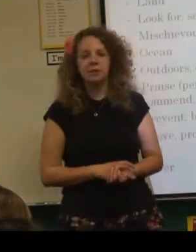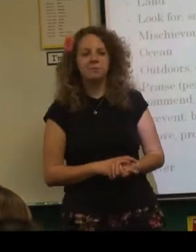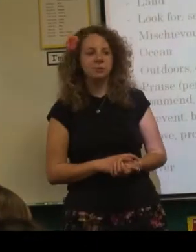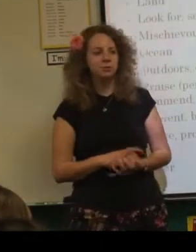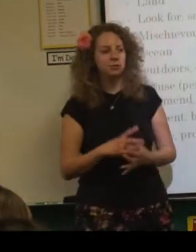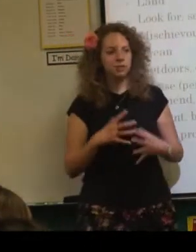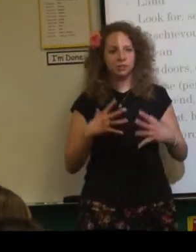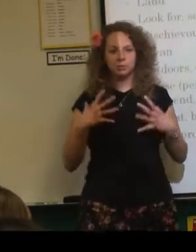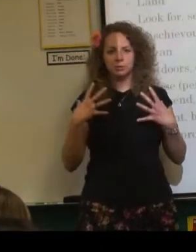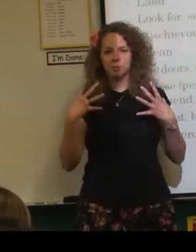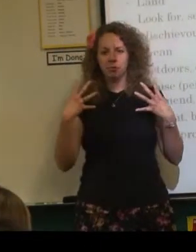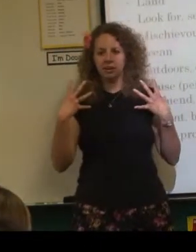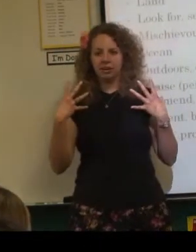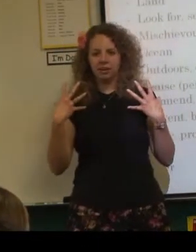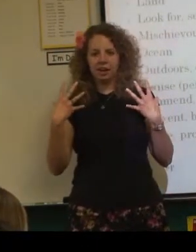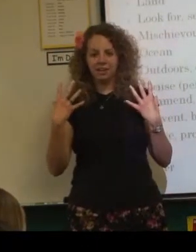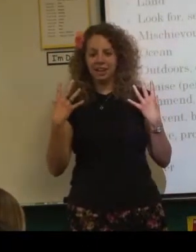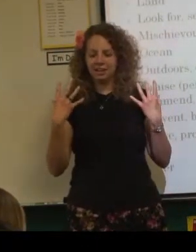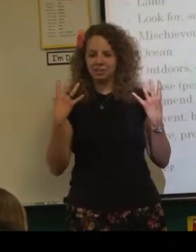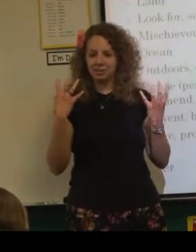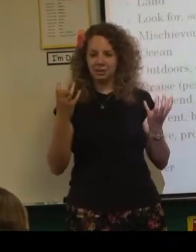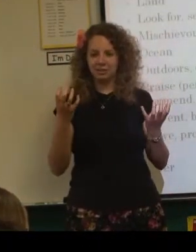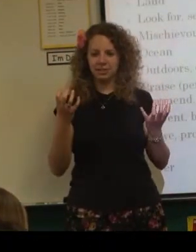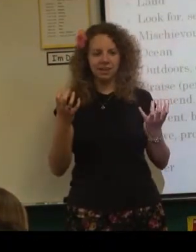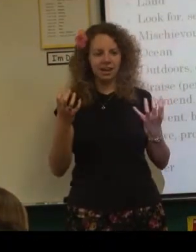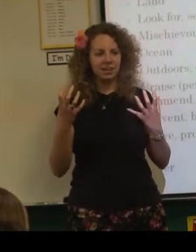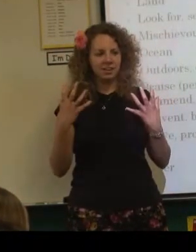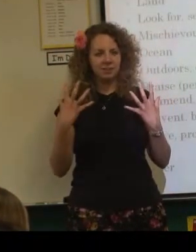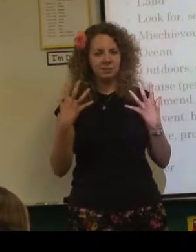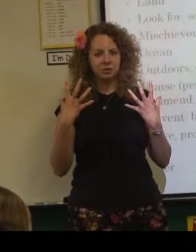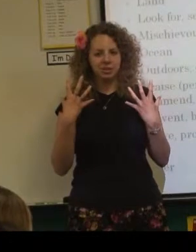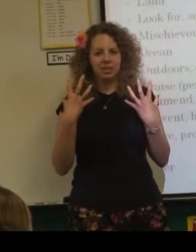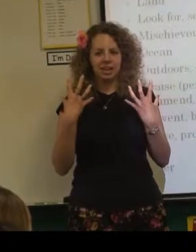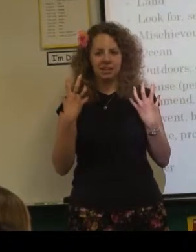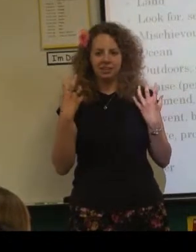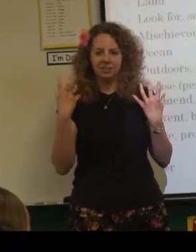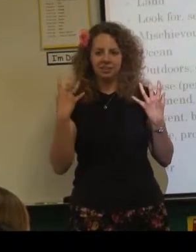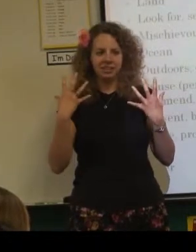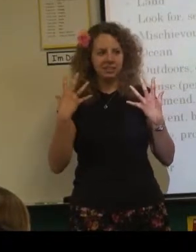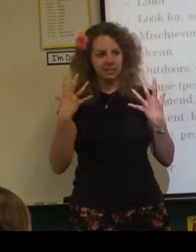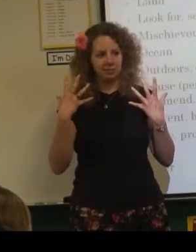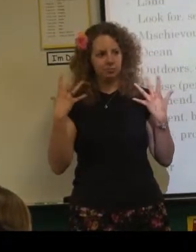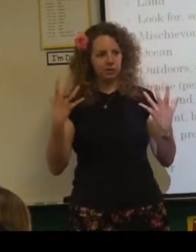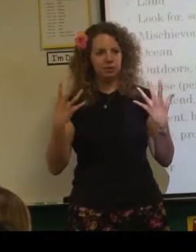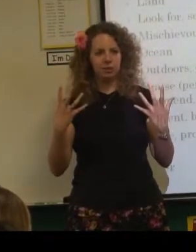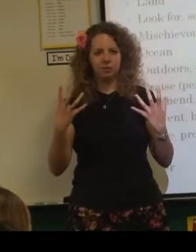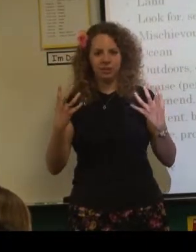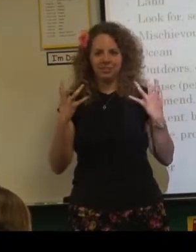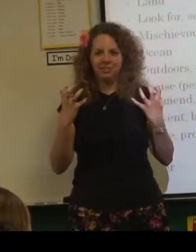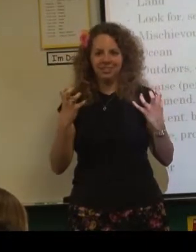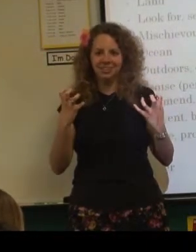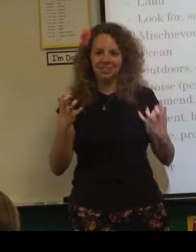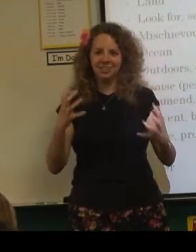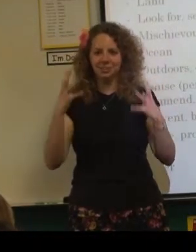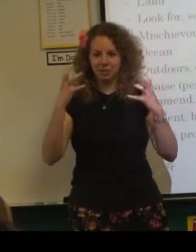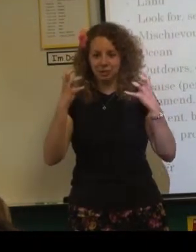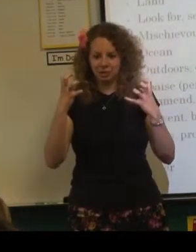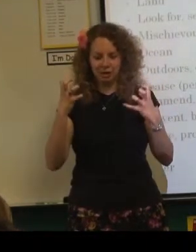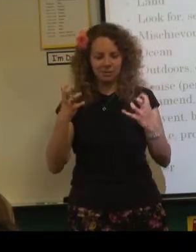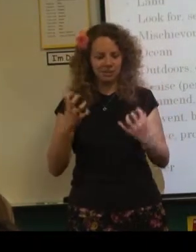it was usually used more, I didn't actually think it was a sign. I thought it was just like whenever you're like, ugh, and you like describe something